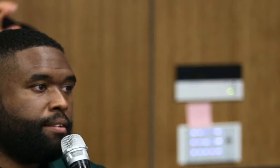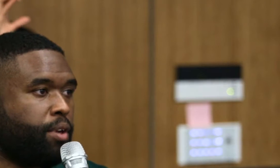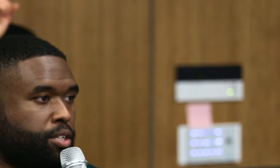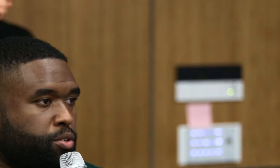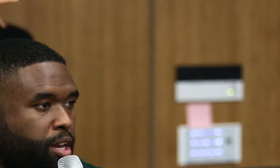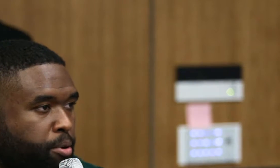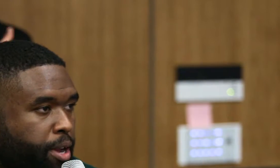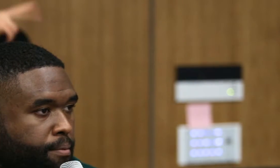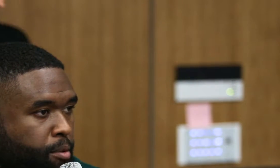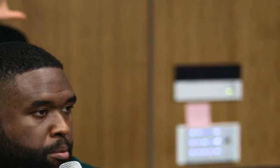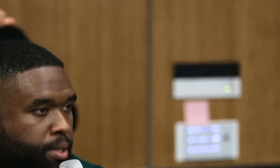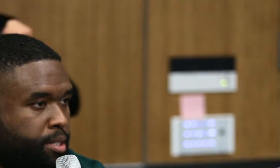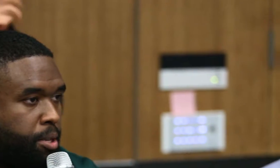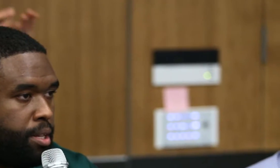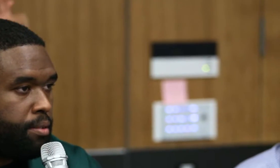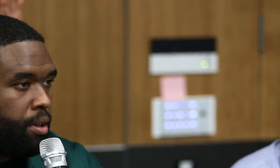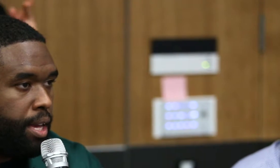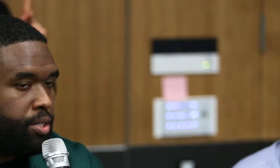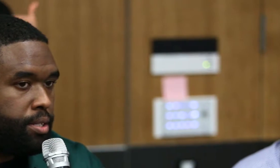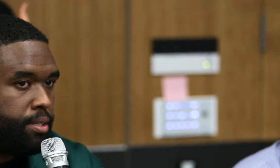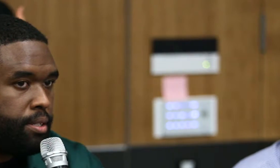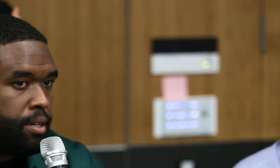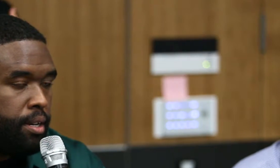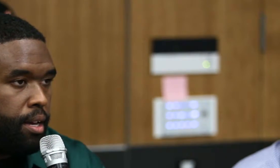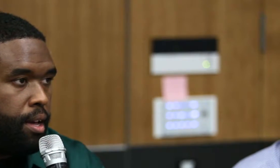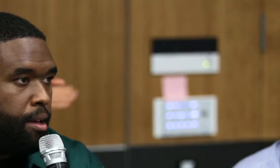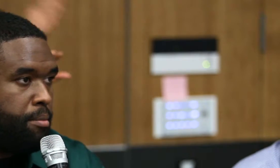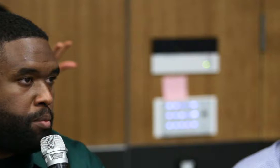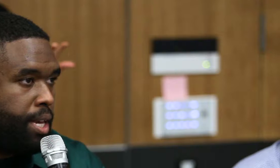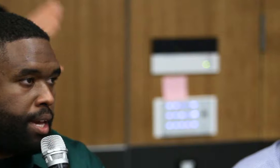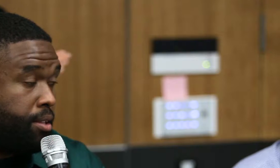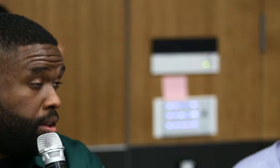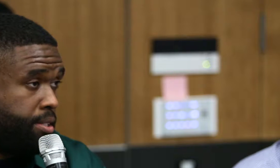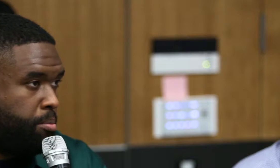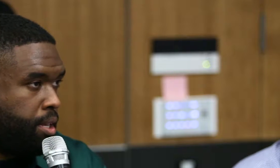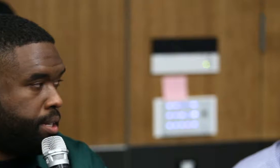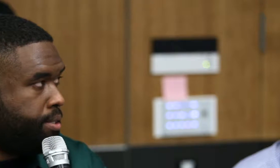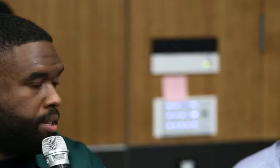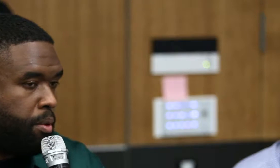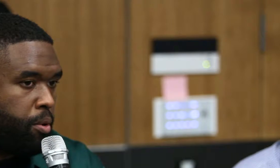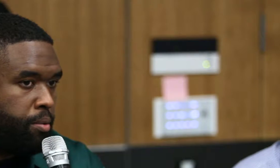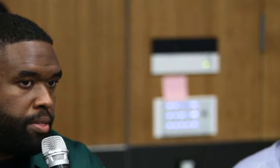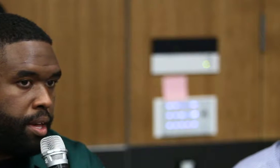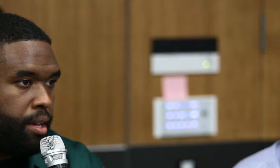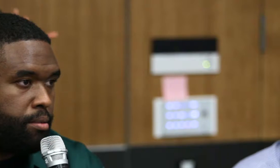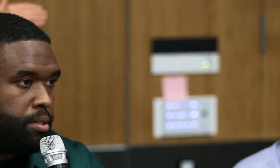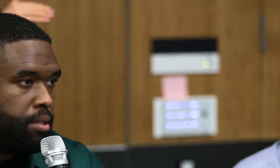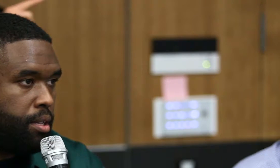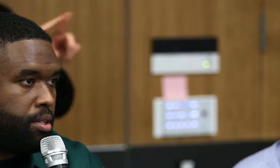a vocational training program for people with disabilities of all ages, and and all disabilities. And we work